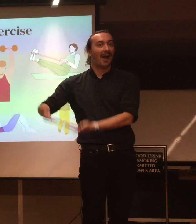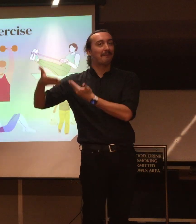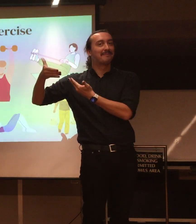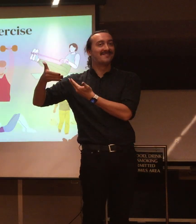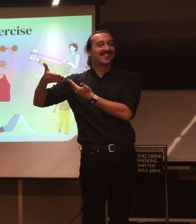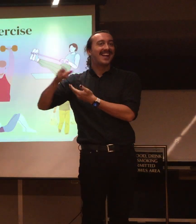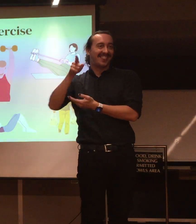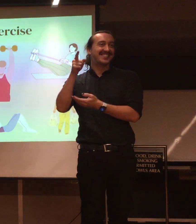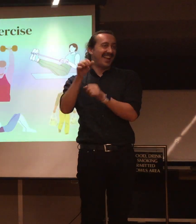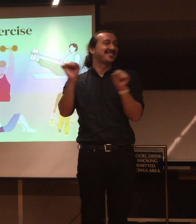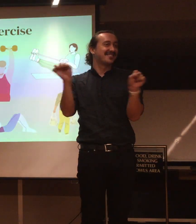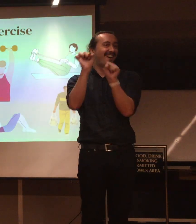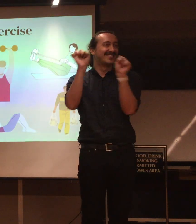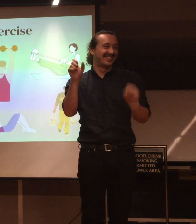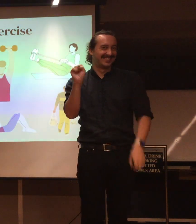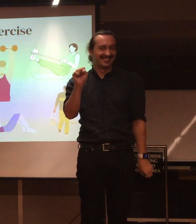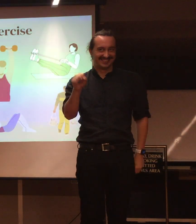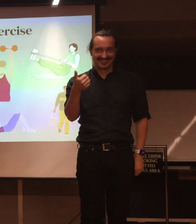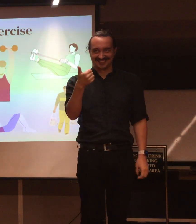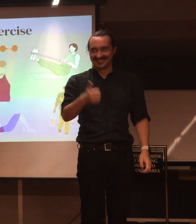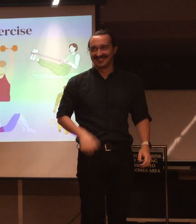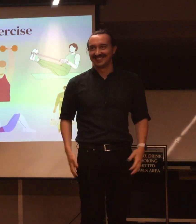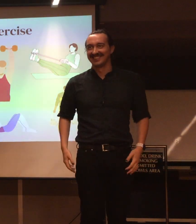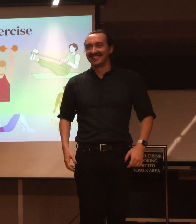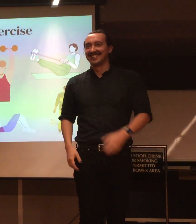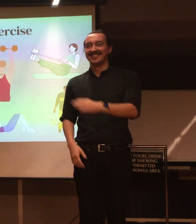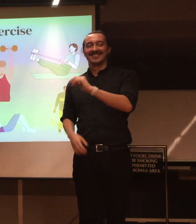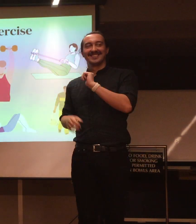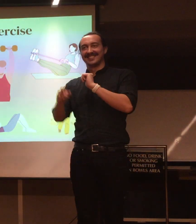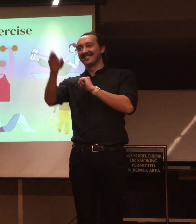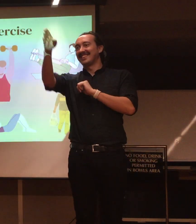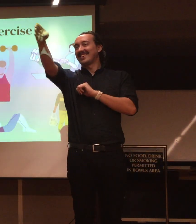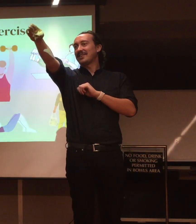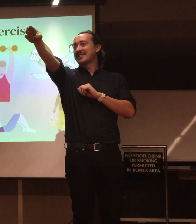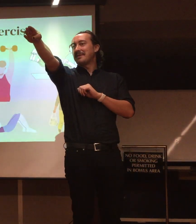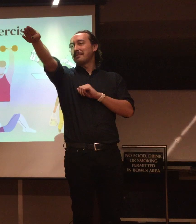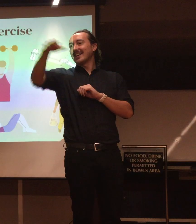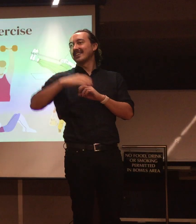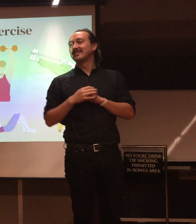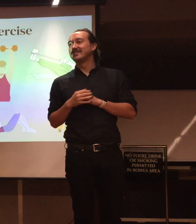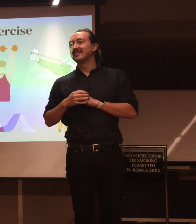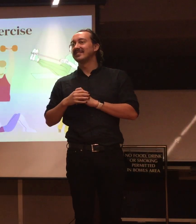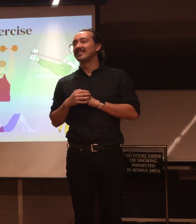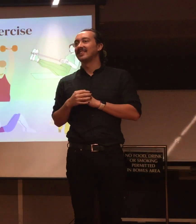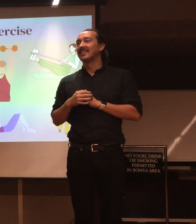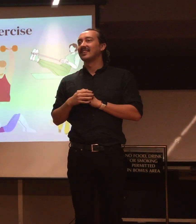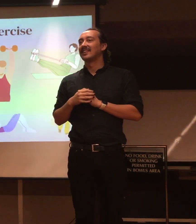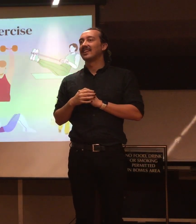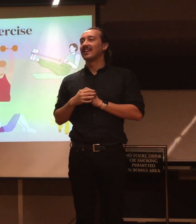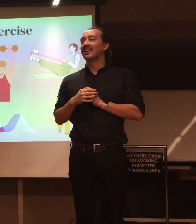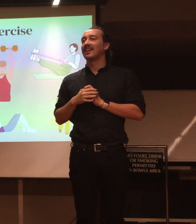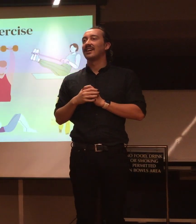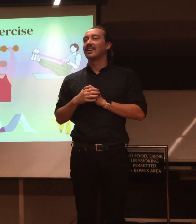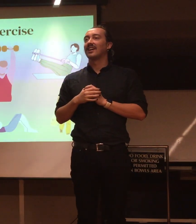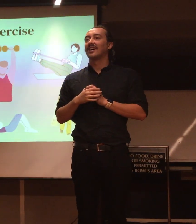that counts as exercise. So that's always good. Question up the back? Yep.